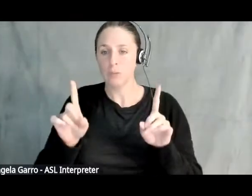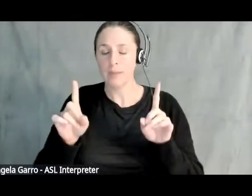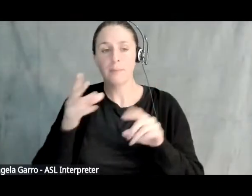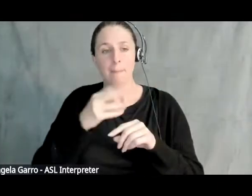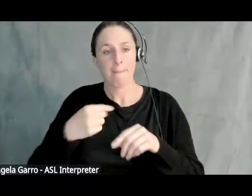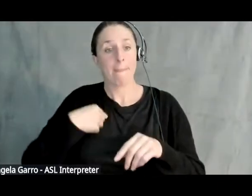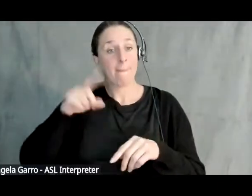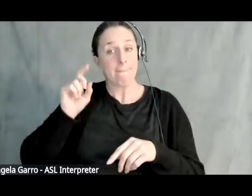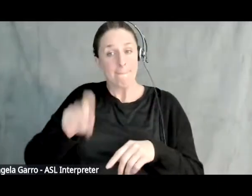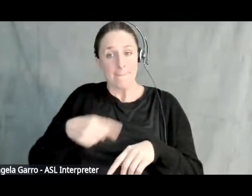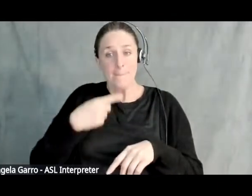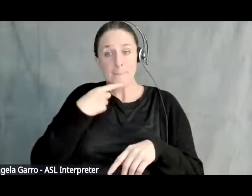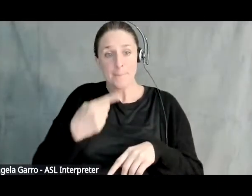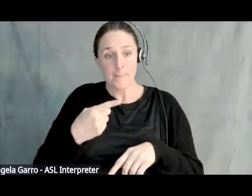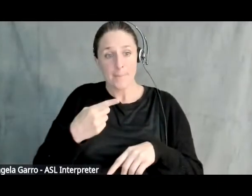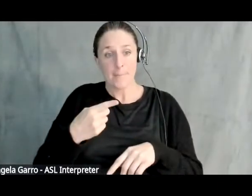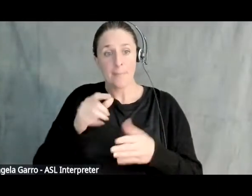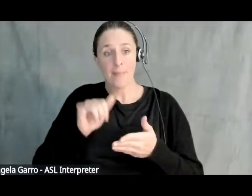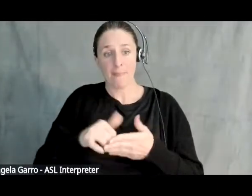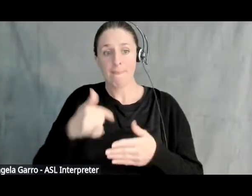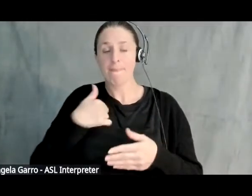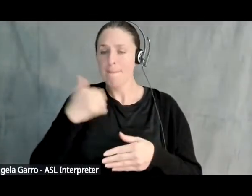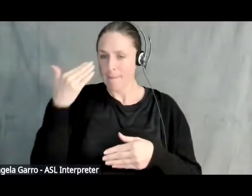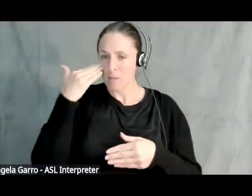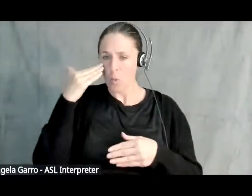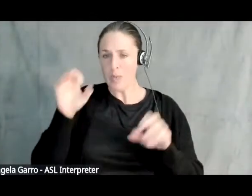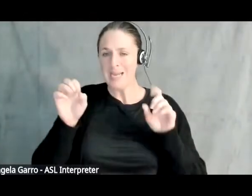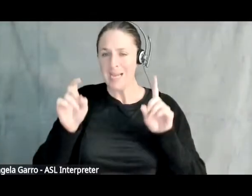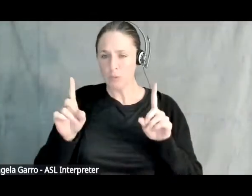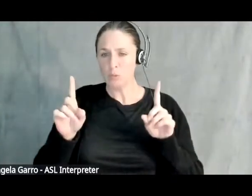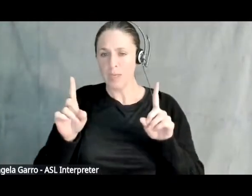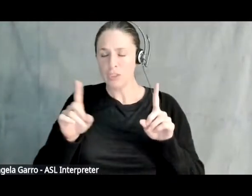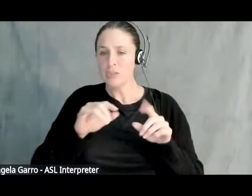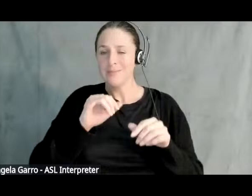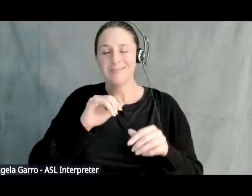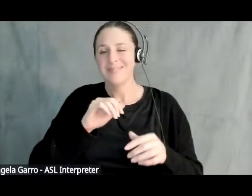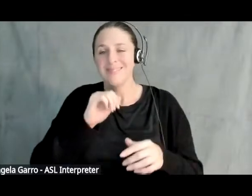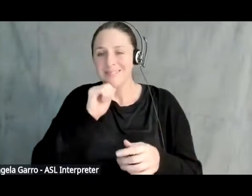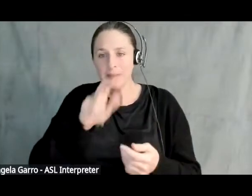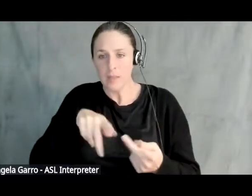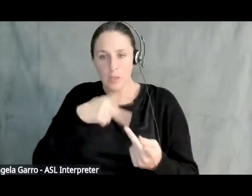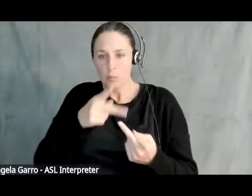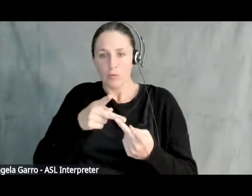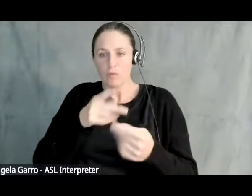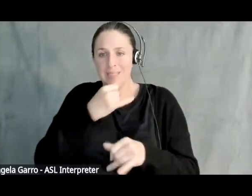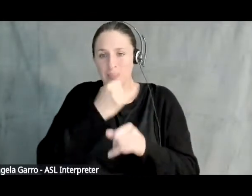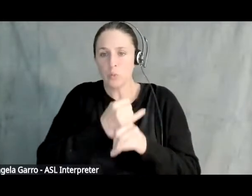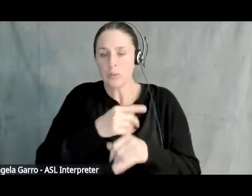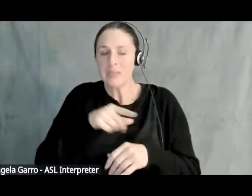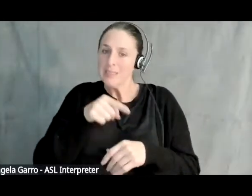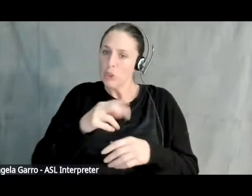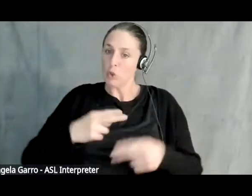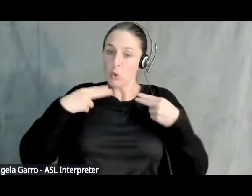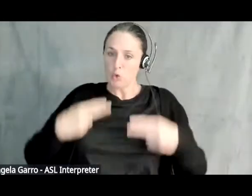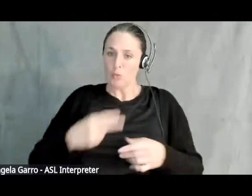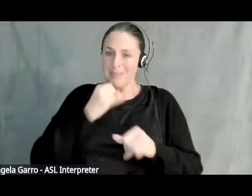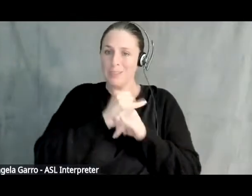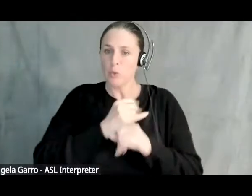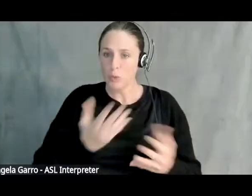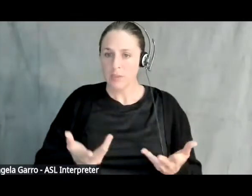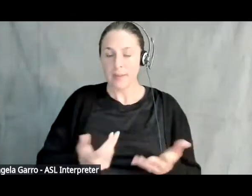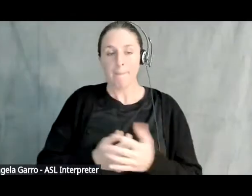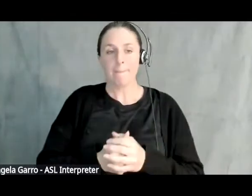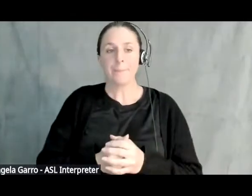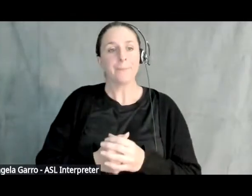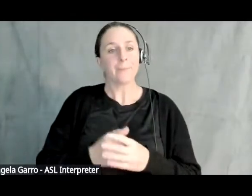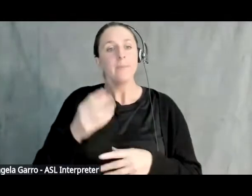must say that I know that education is an imperfect institution. It's a human institution. And, you know,